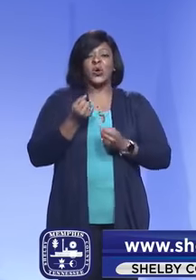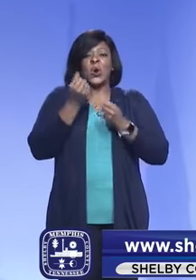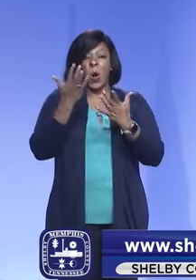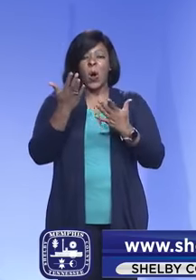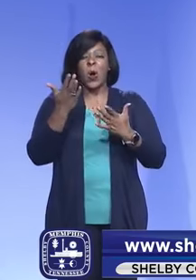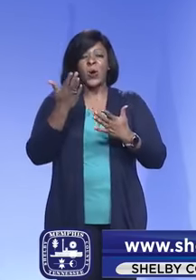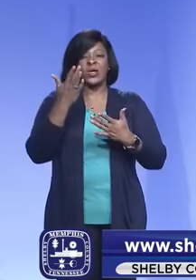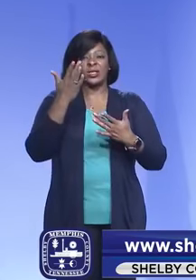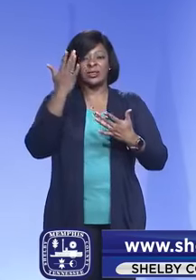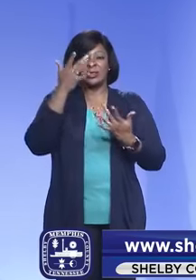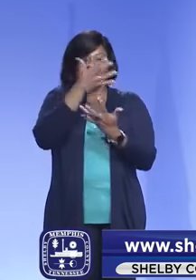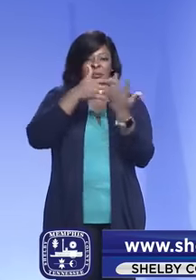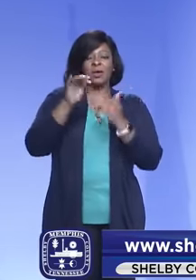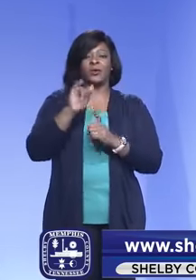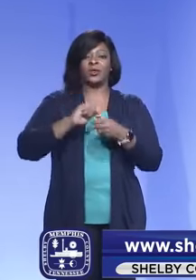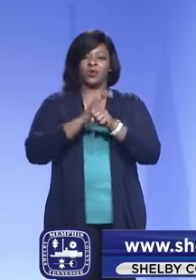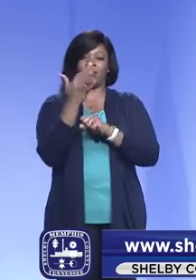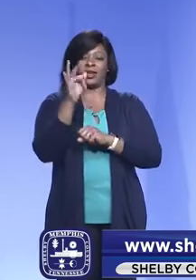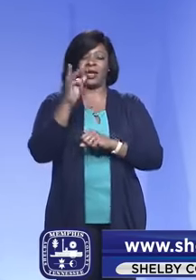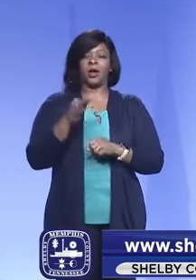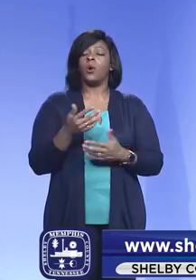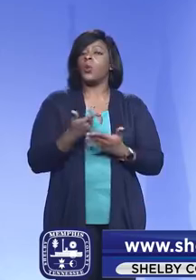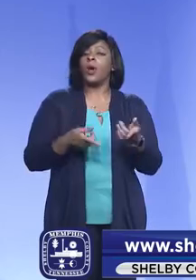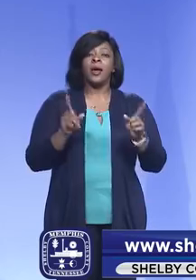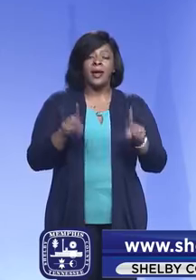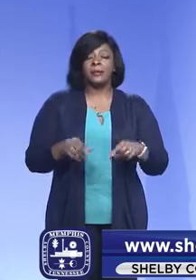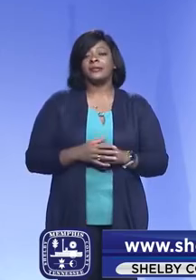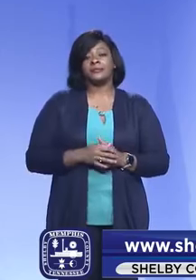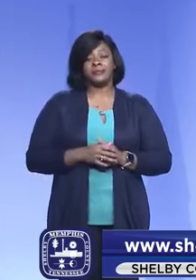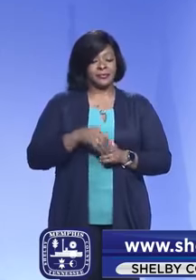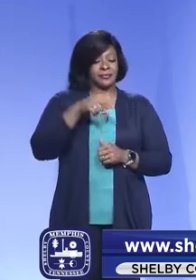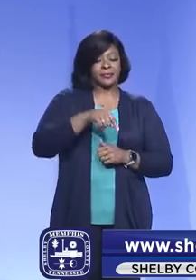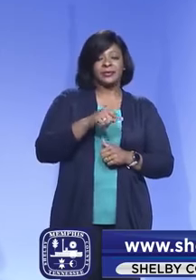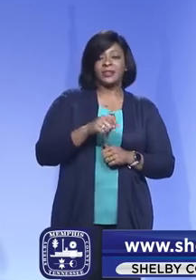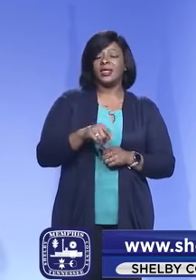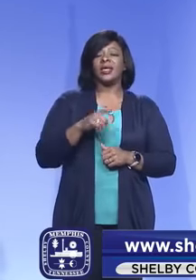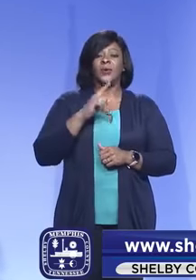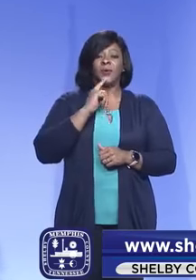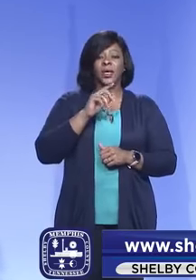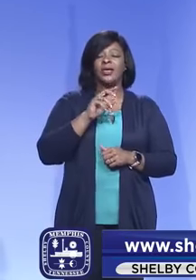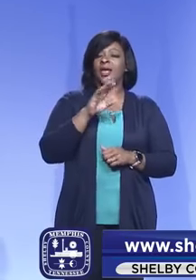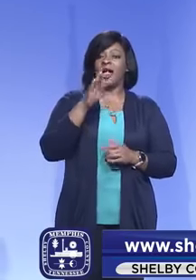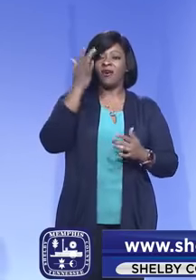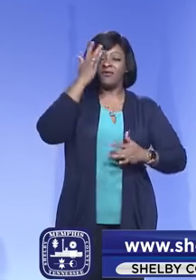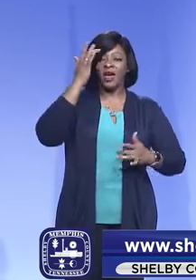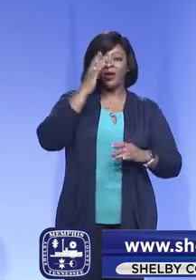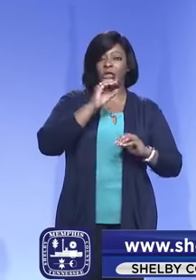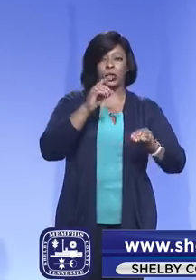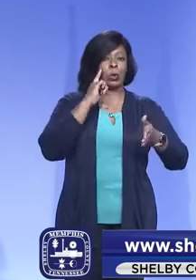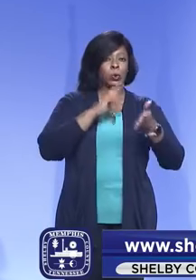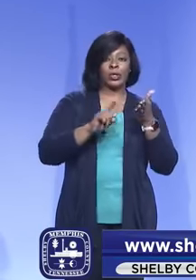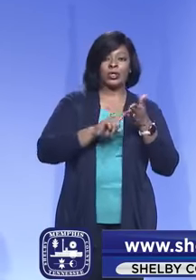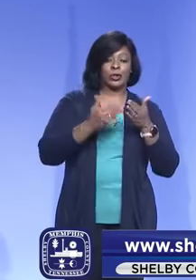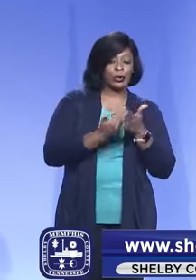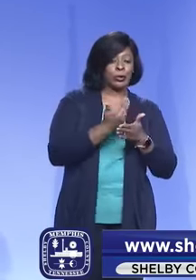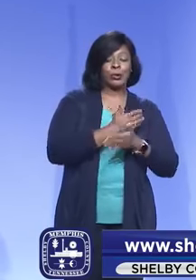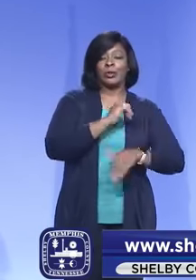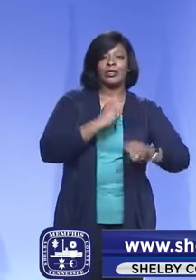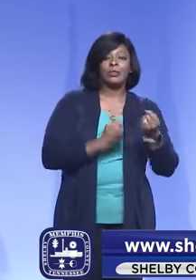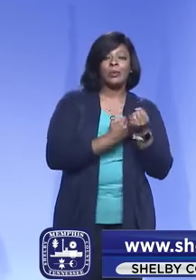is COVID-19. What happened is, because this is a novel virus, there wasn't research that